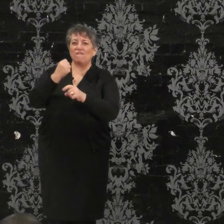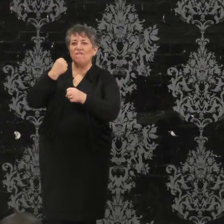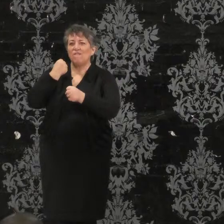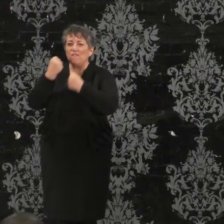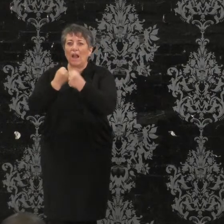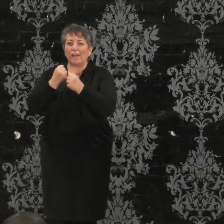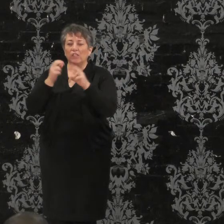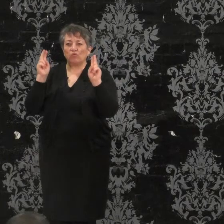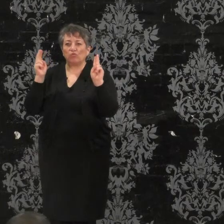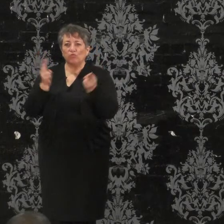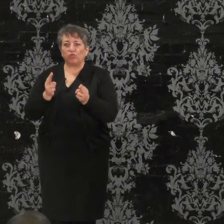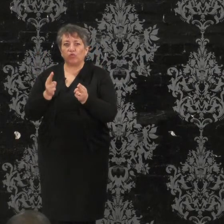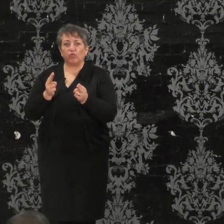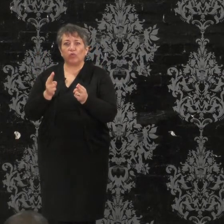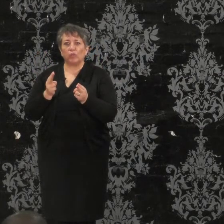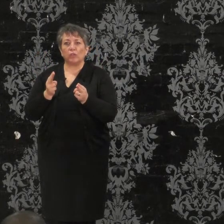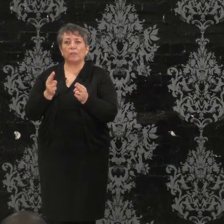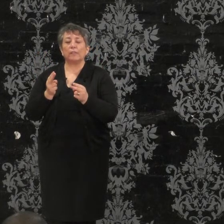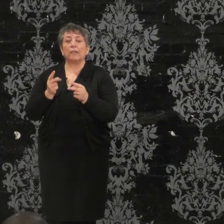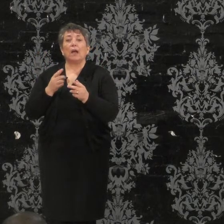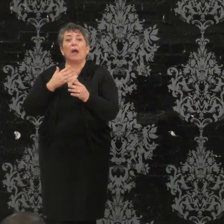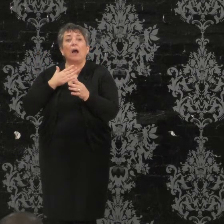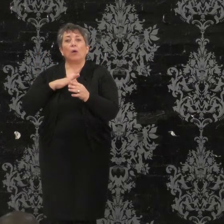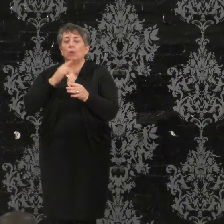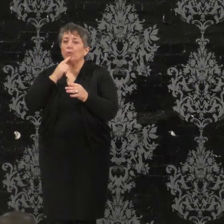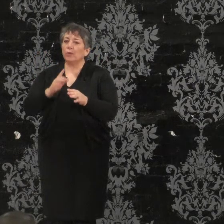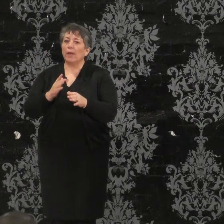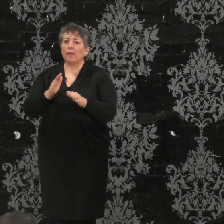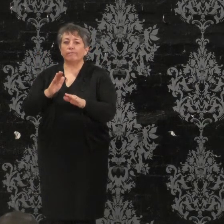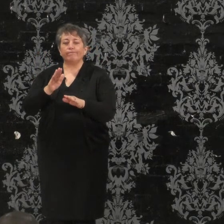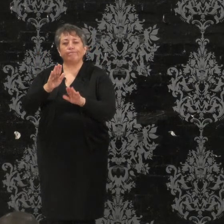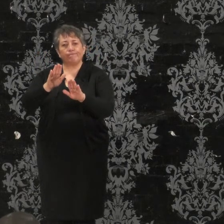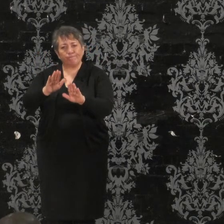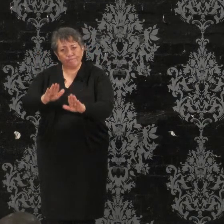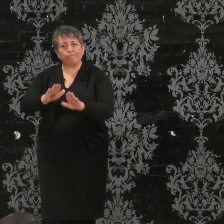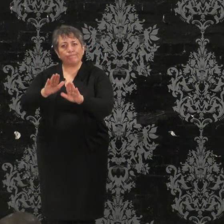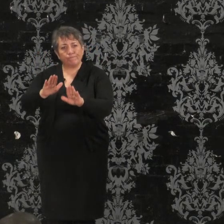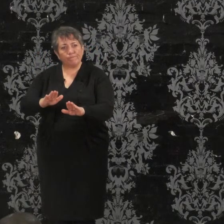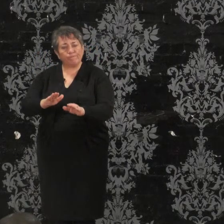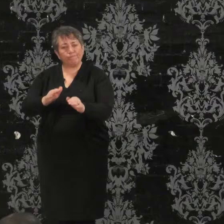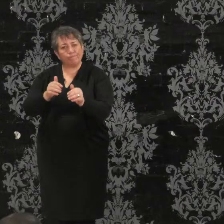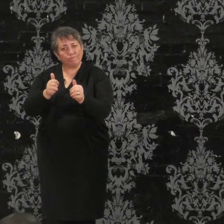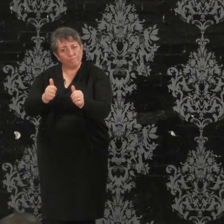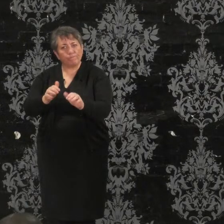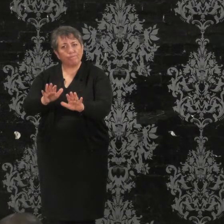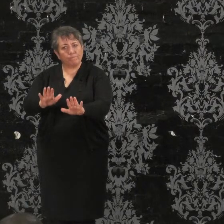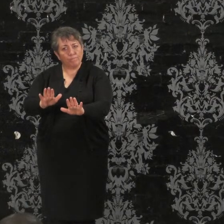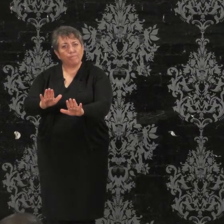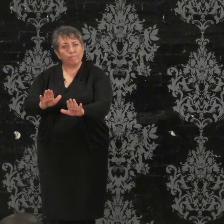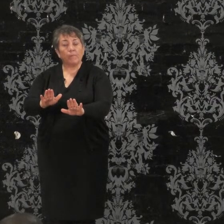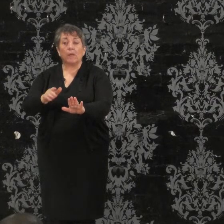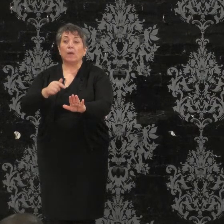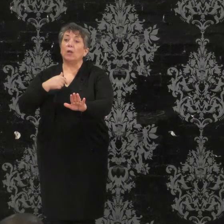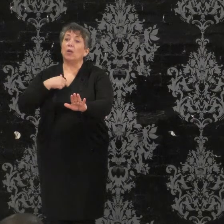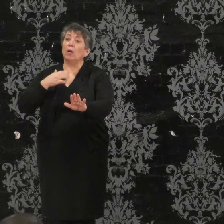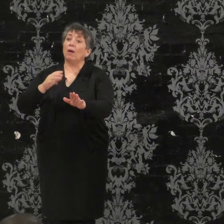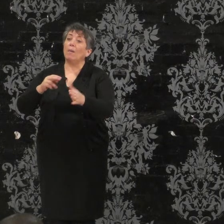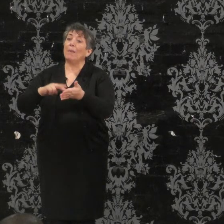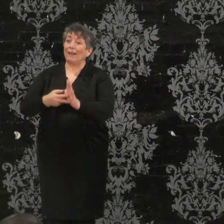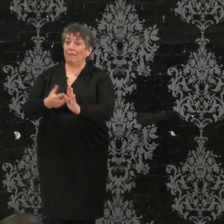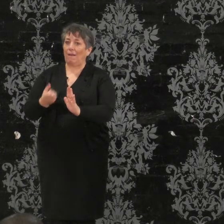pandemic, a message of reassurance that we have an extensive and expanding